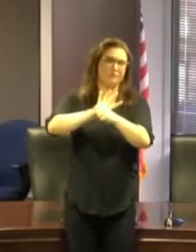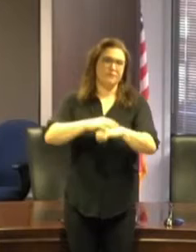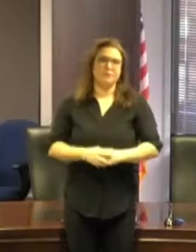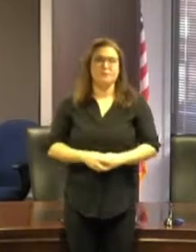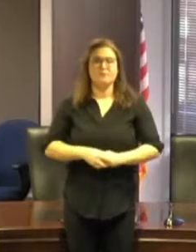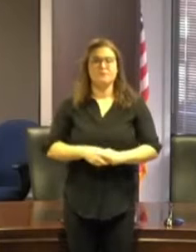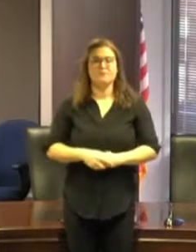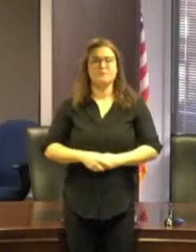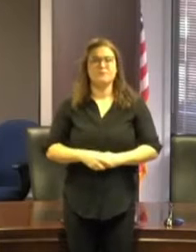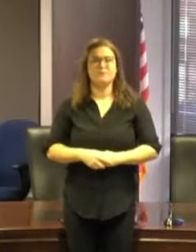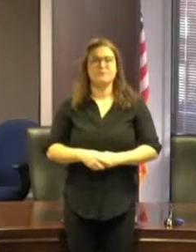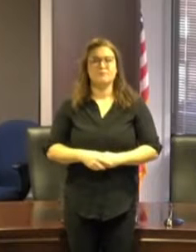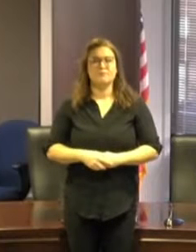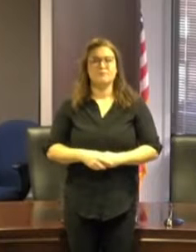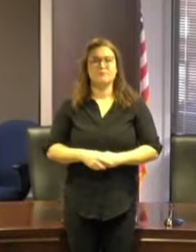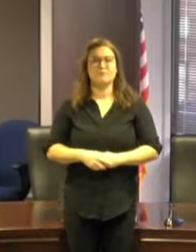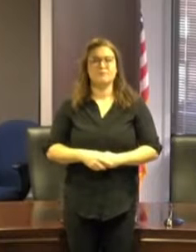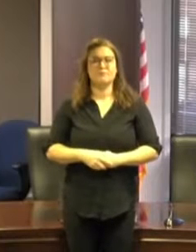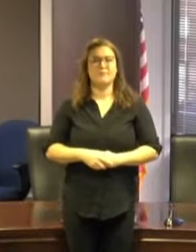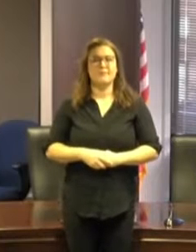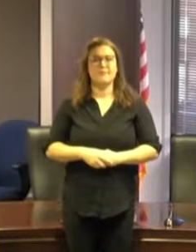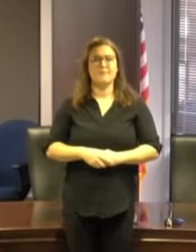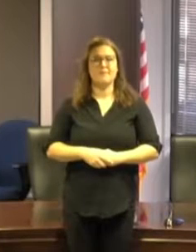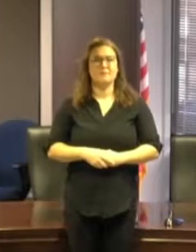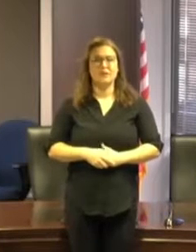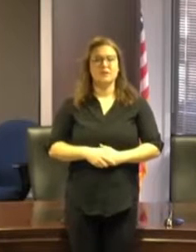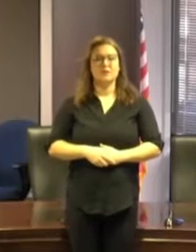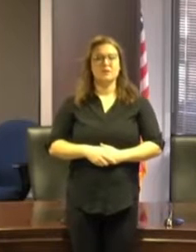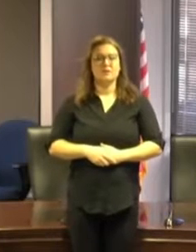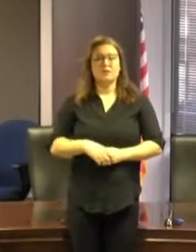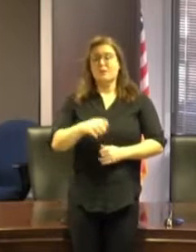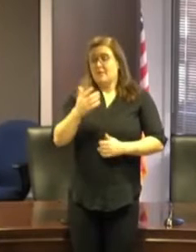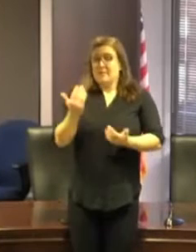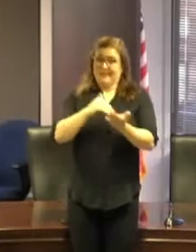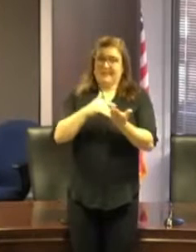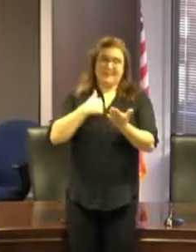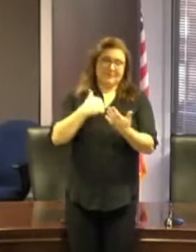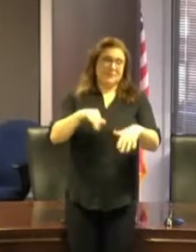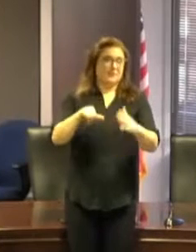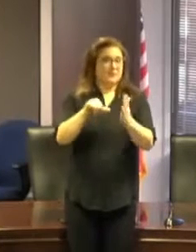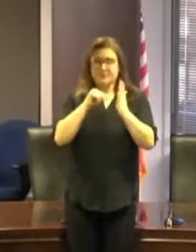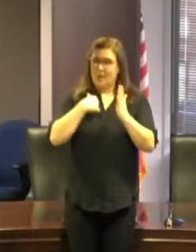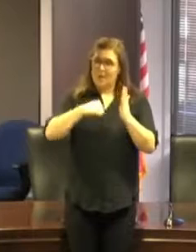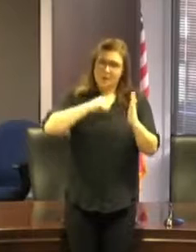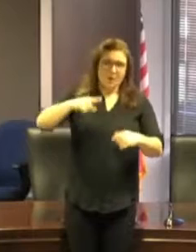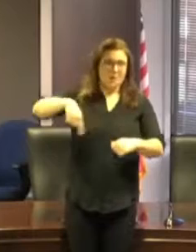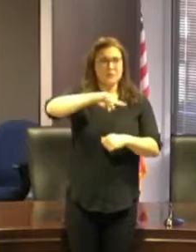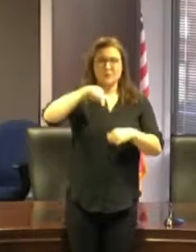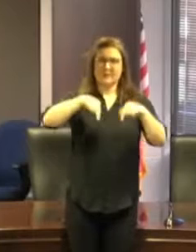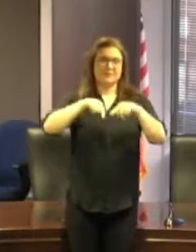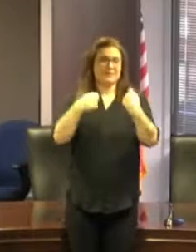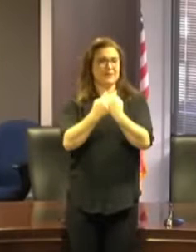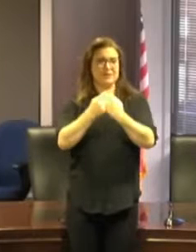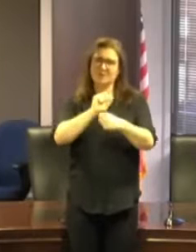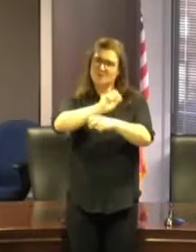with the COVID-19 virus. I couldn't be more proud of the team and the work that they've been doing. You'll hear from Jeff,